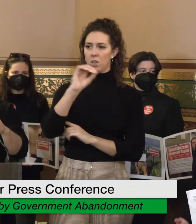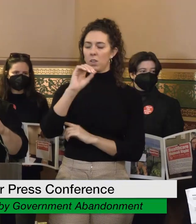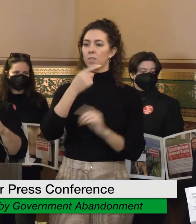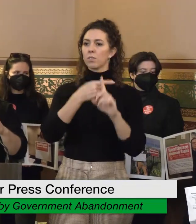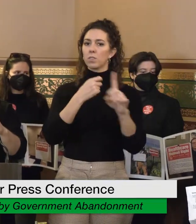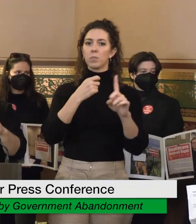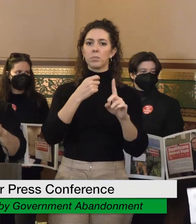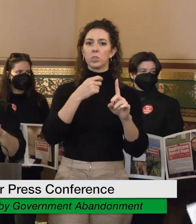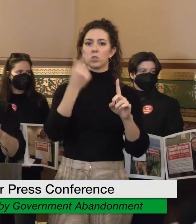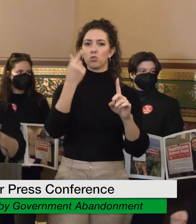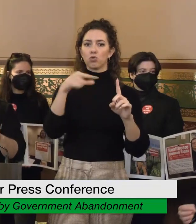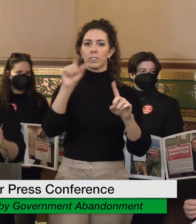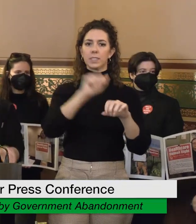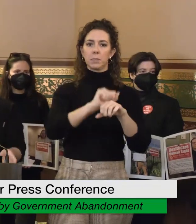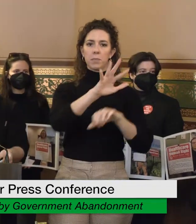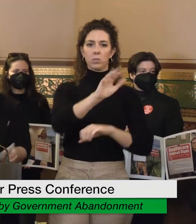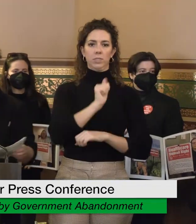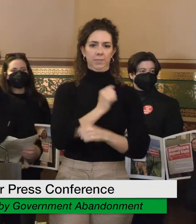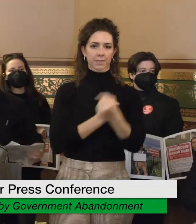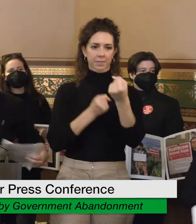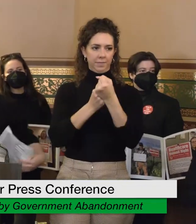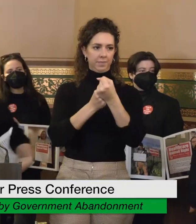Mountain Self-Advocates.